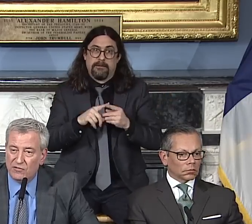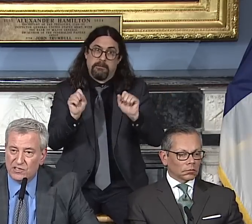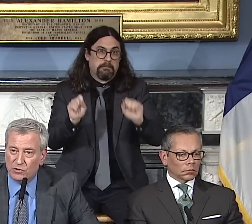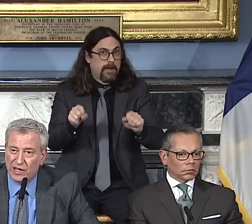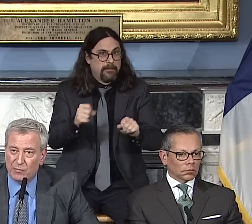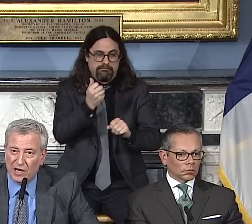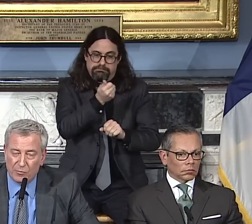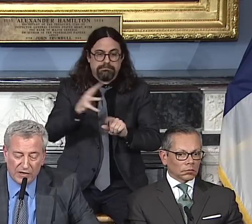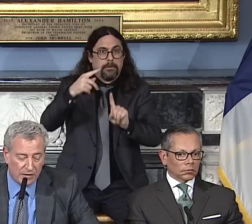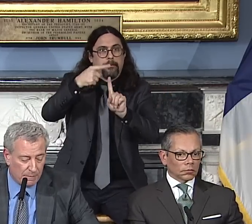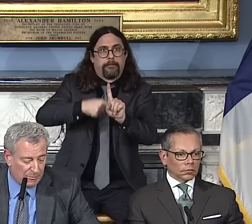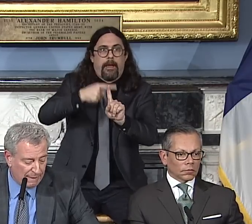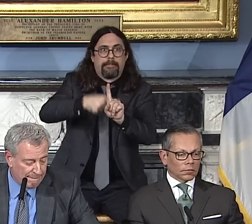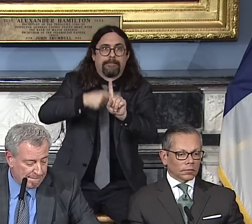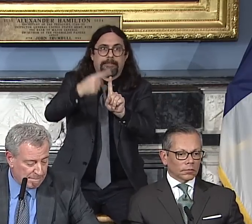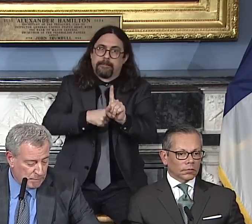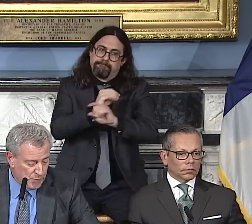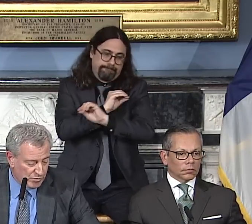City obviously will not be operating.